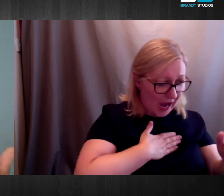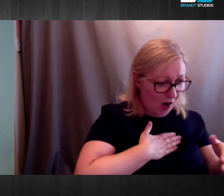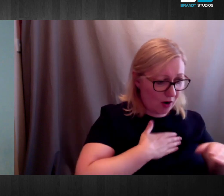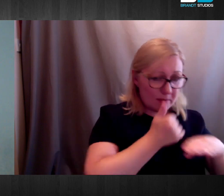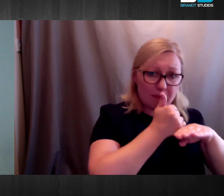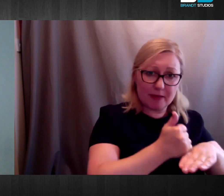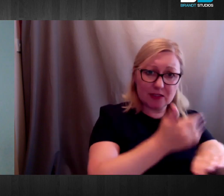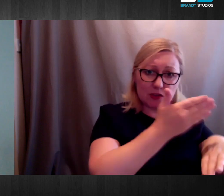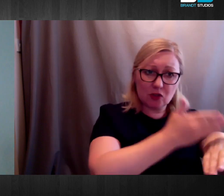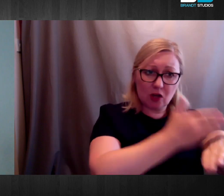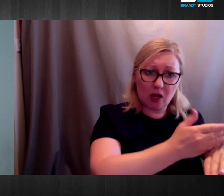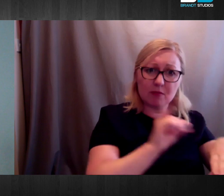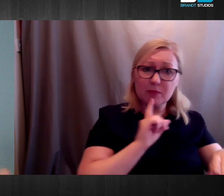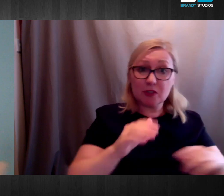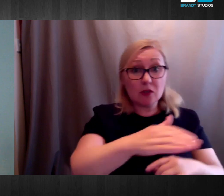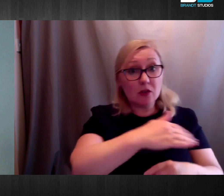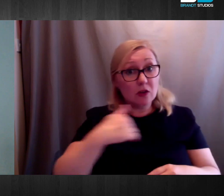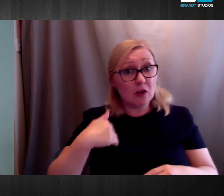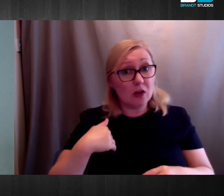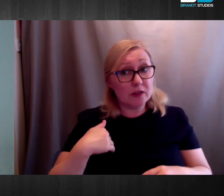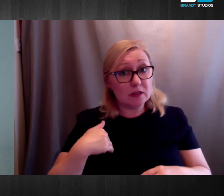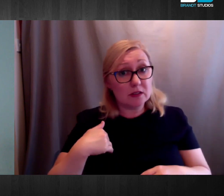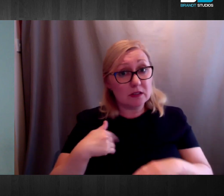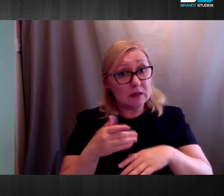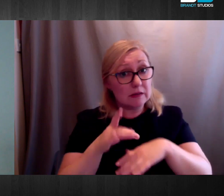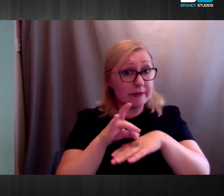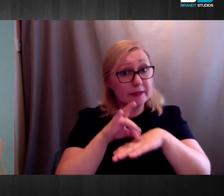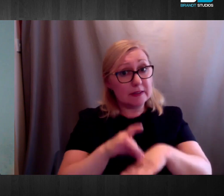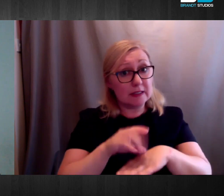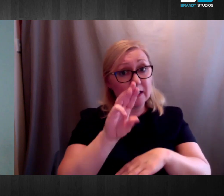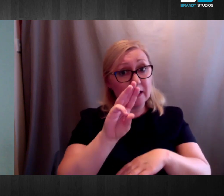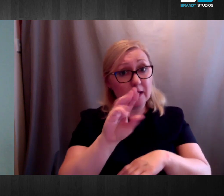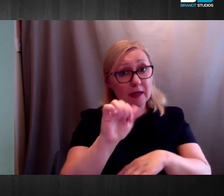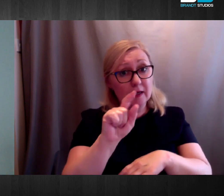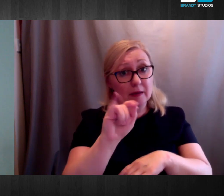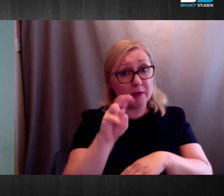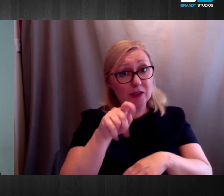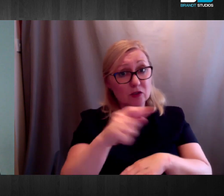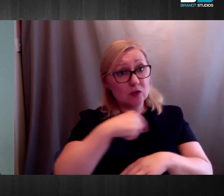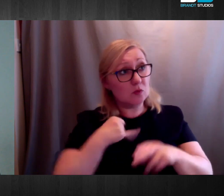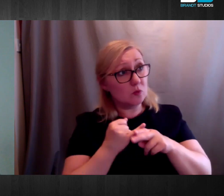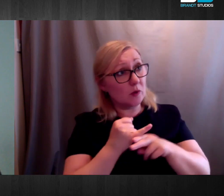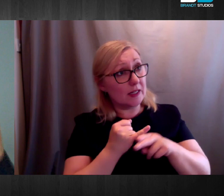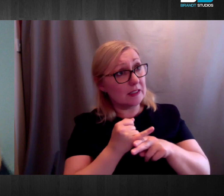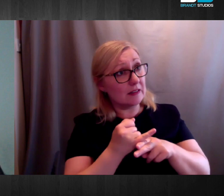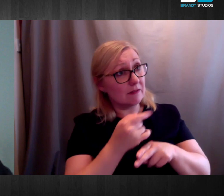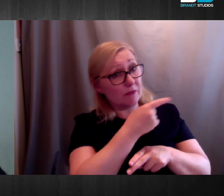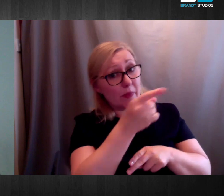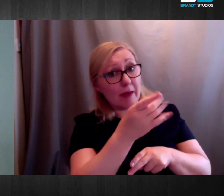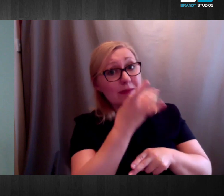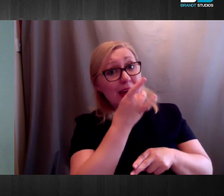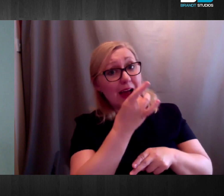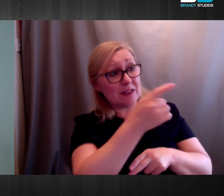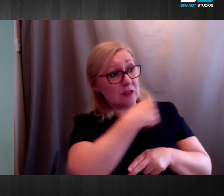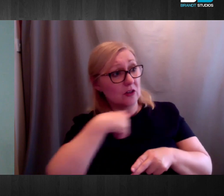to the table. We sat and waited to be asked our opinion. Funders reacted by saying, we've got to be